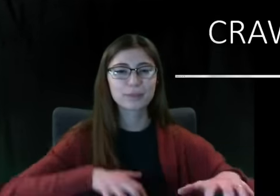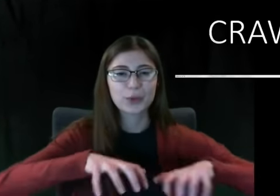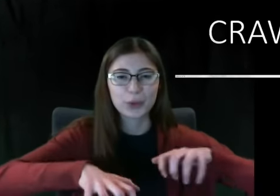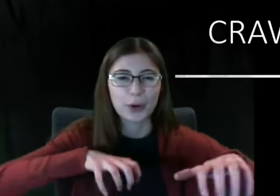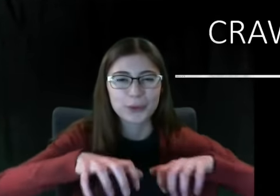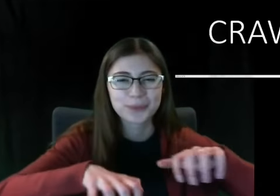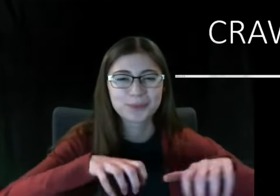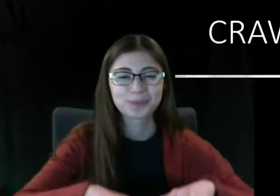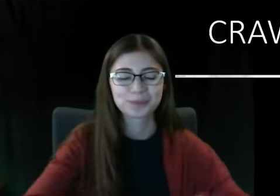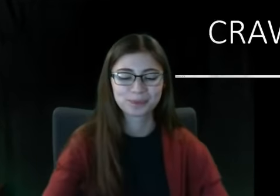Crawl.